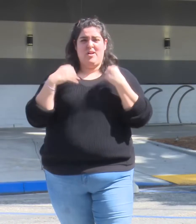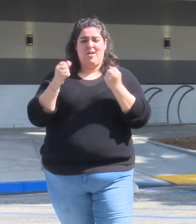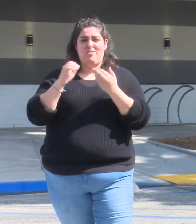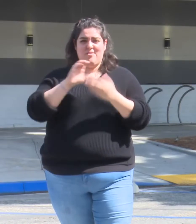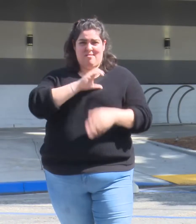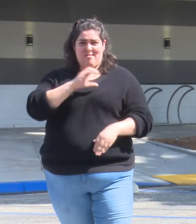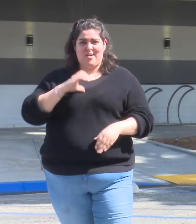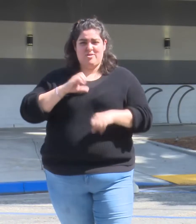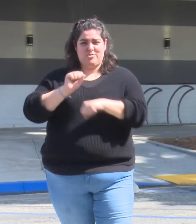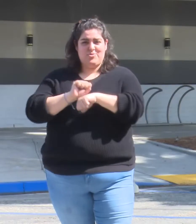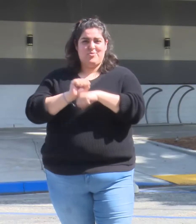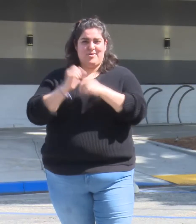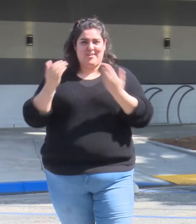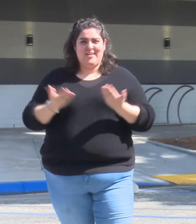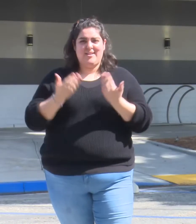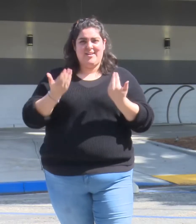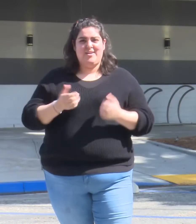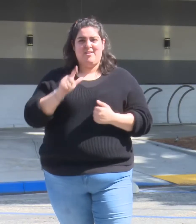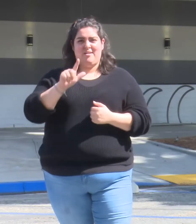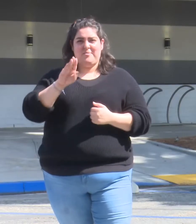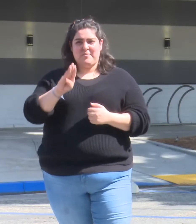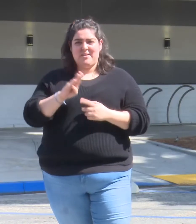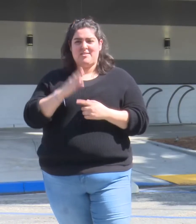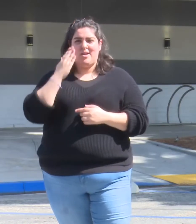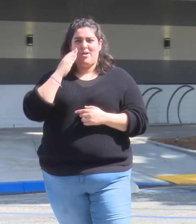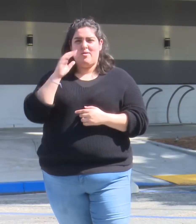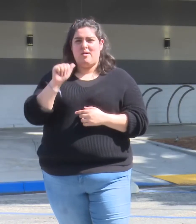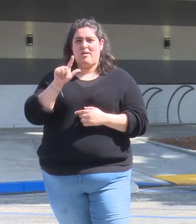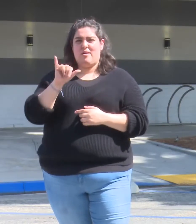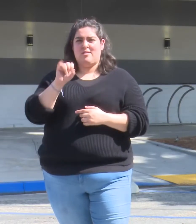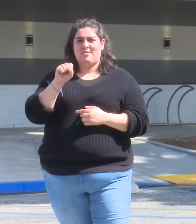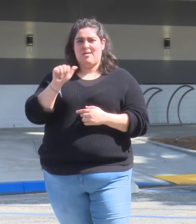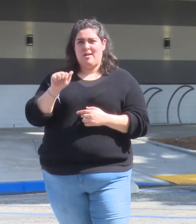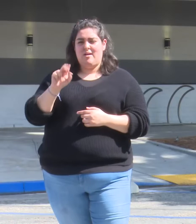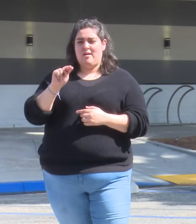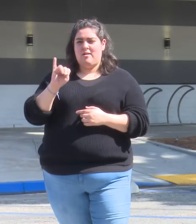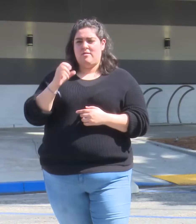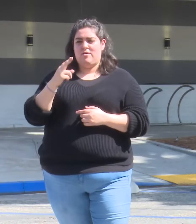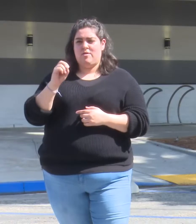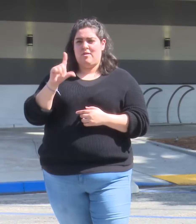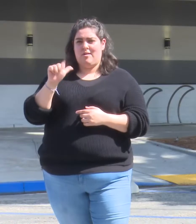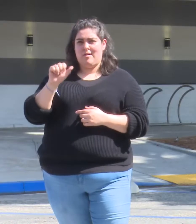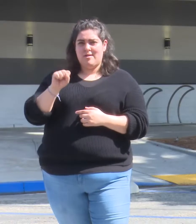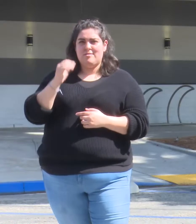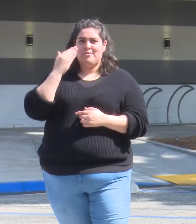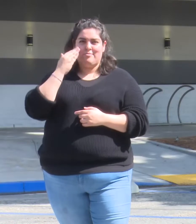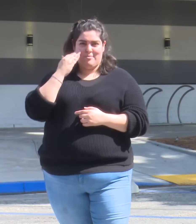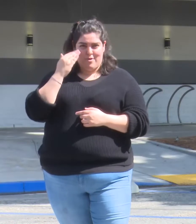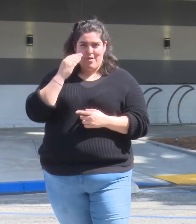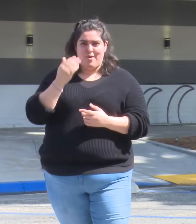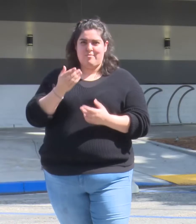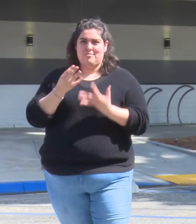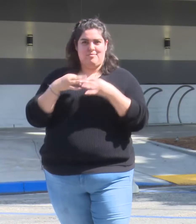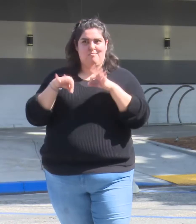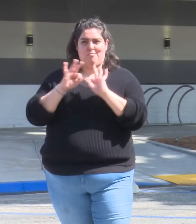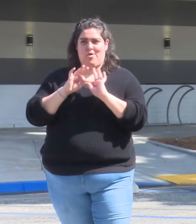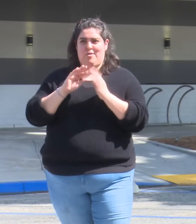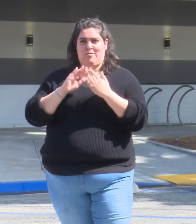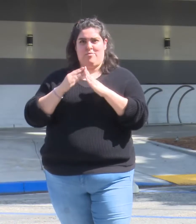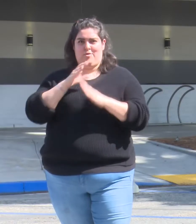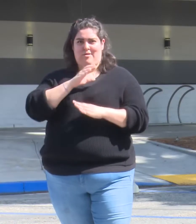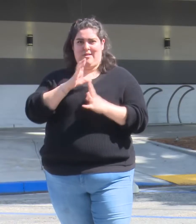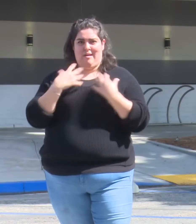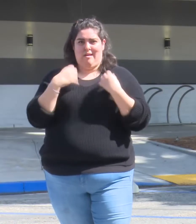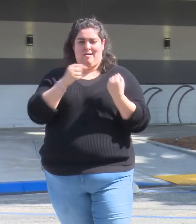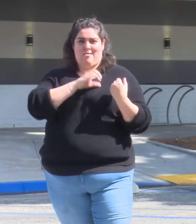Beach. And I know that Elisa Nicholas is here and knows very well how important those community health councils were. This was all